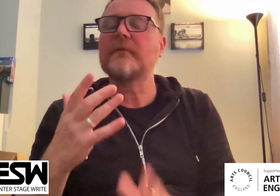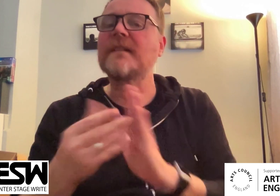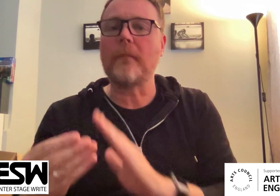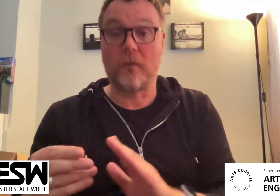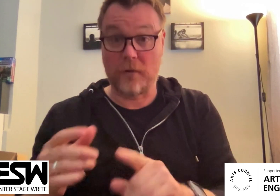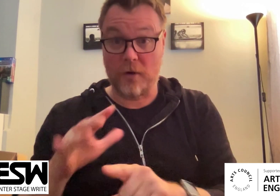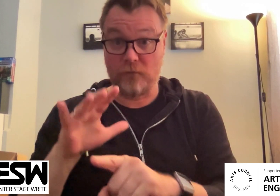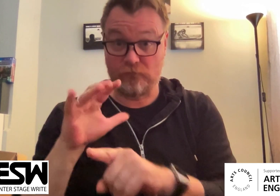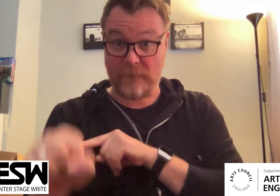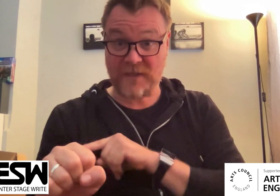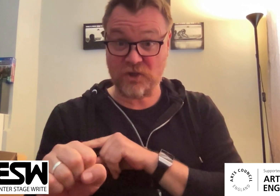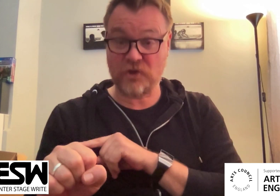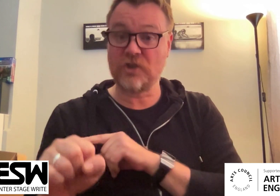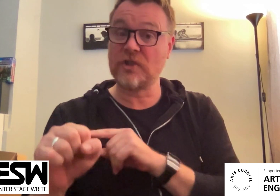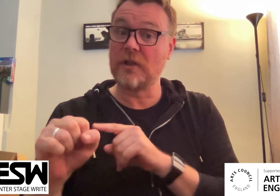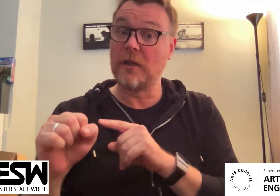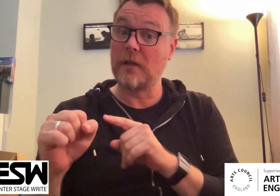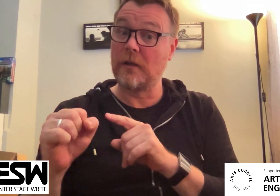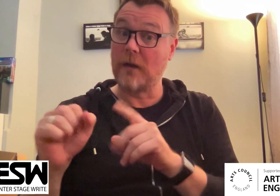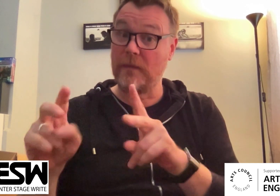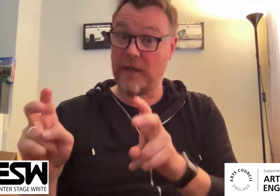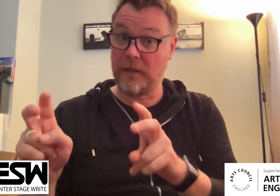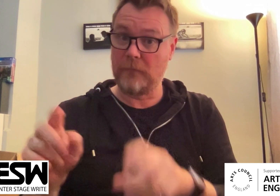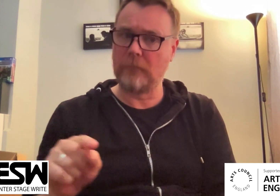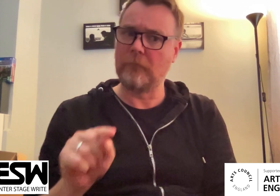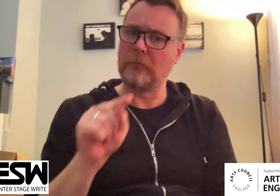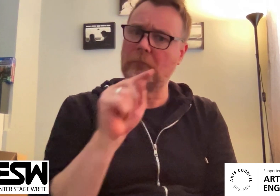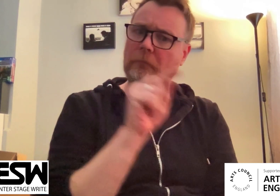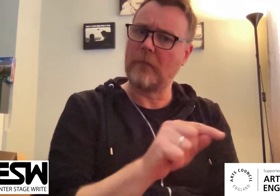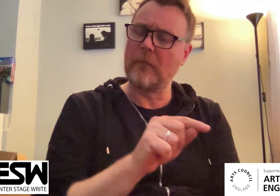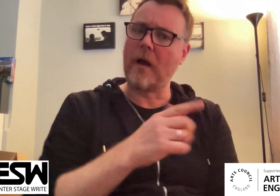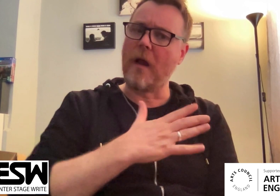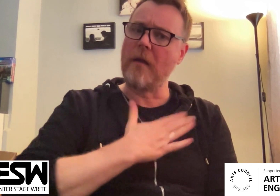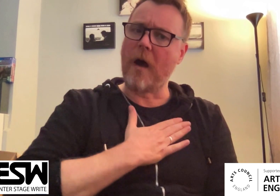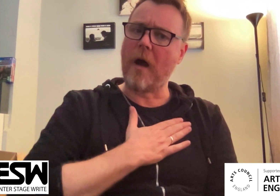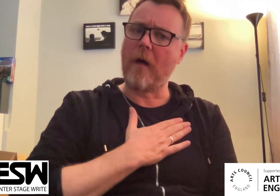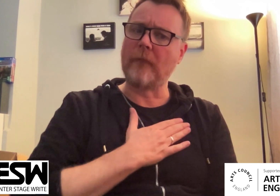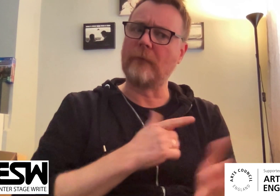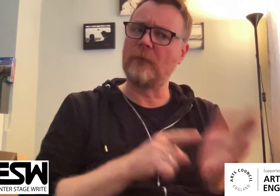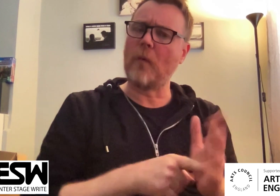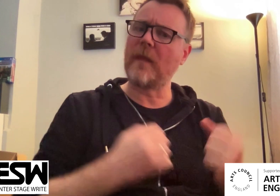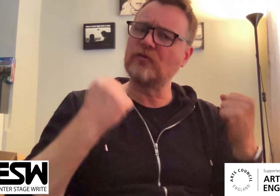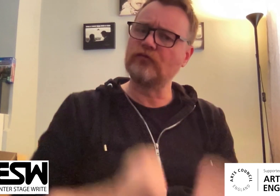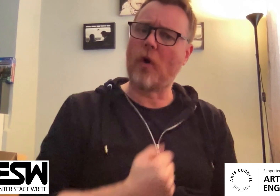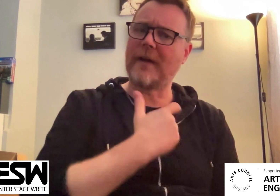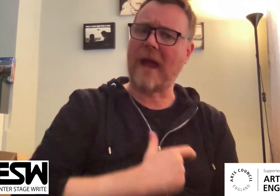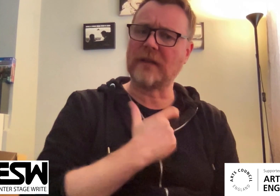Okay, so you have two elements, two important elements. You want to do revenge as a theme, and you